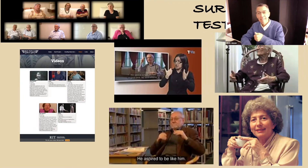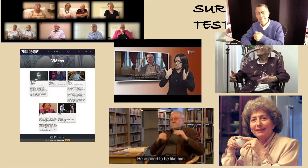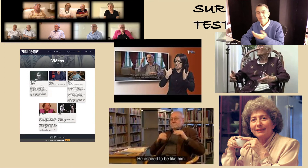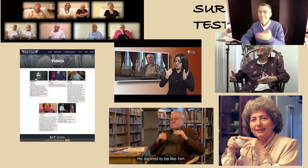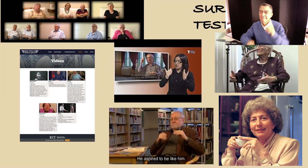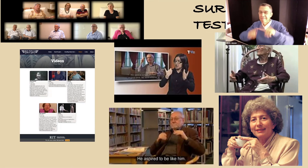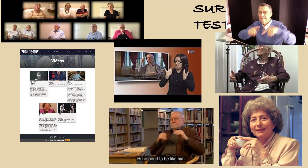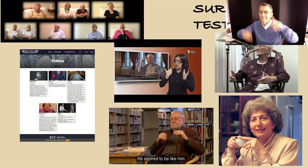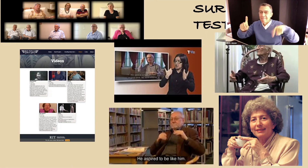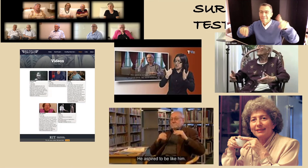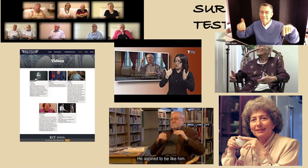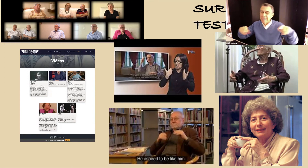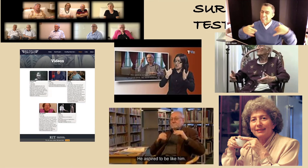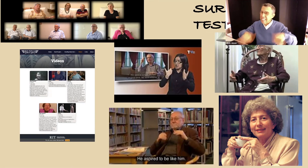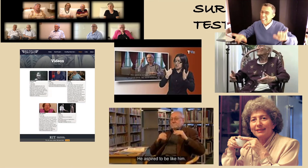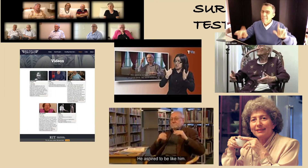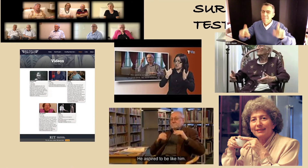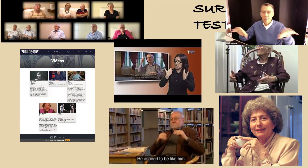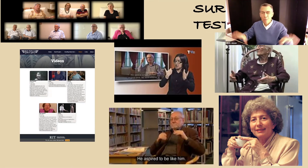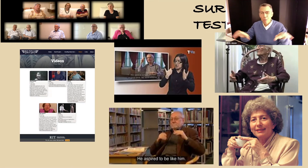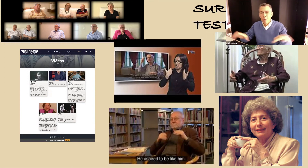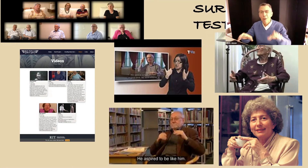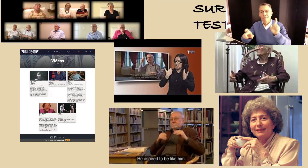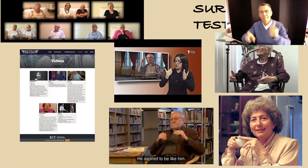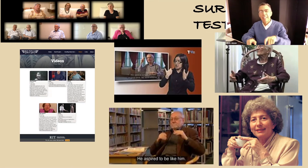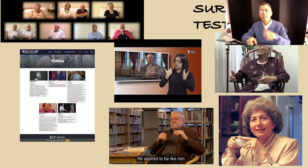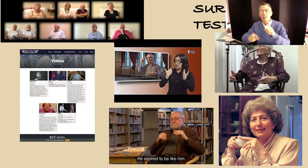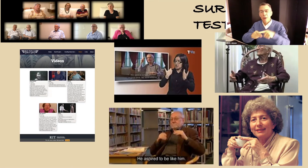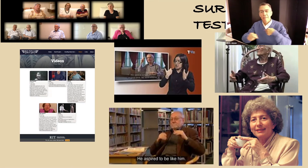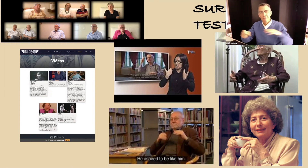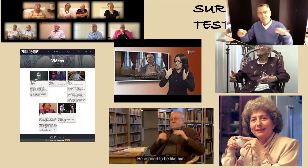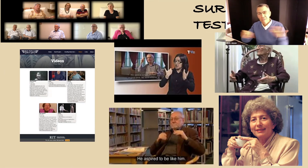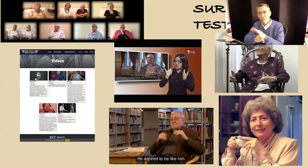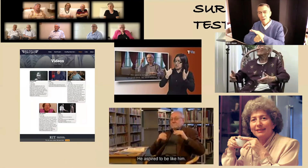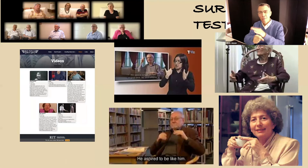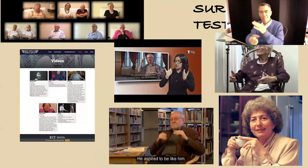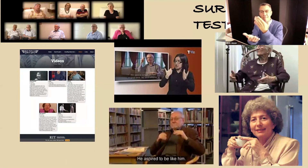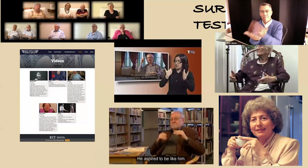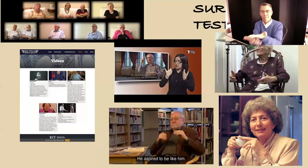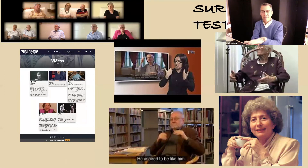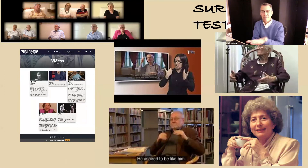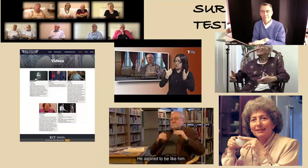of work to be done to be able to have really full documentation so that these